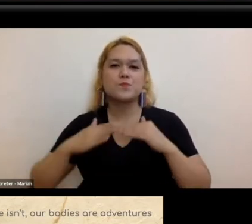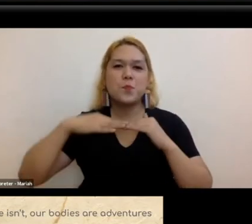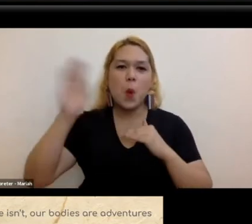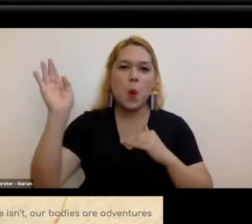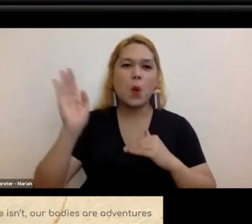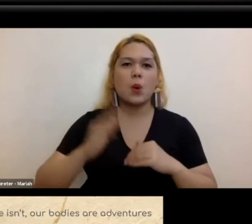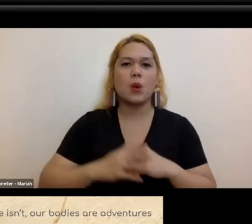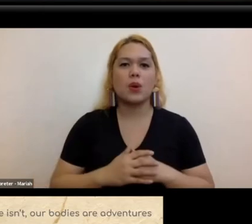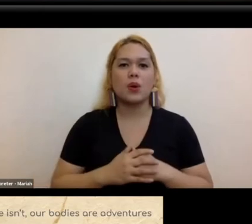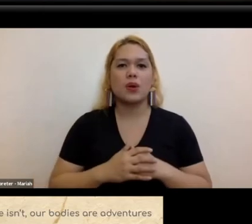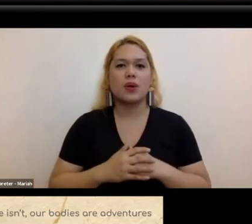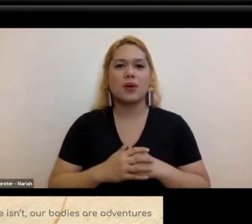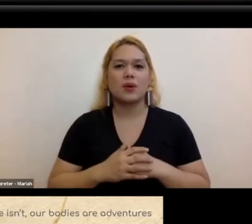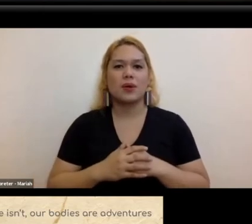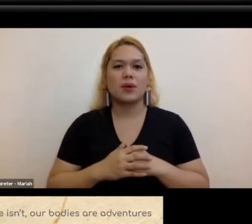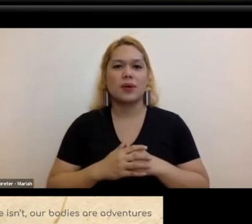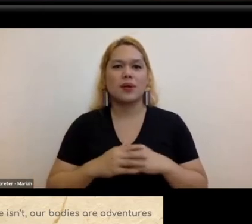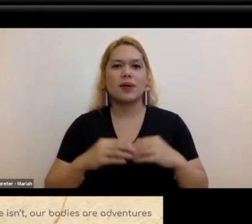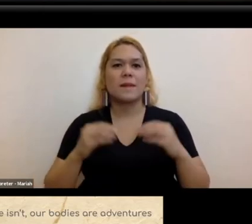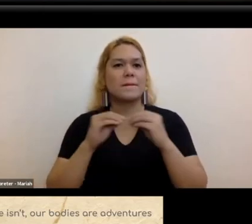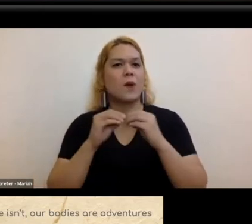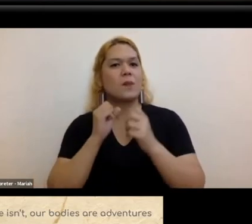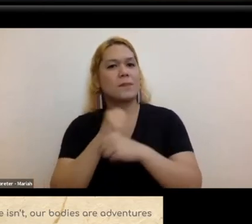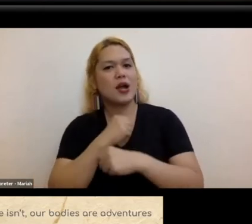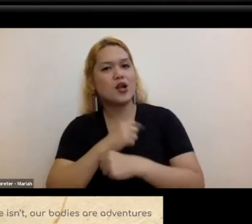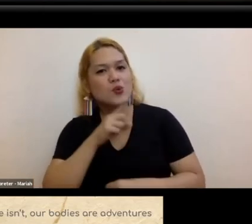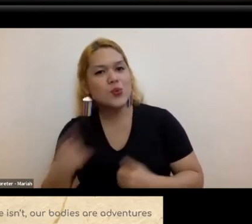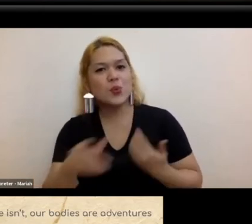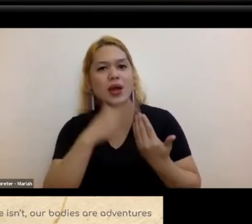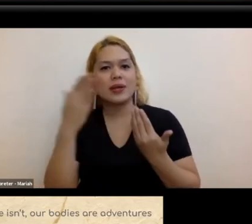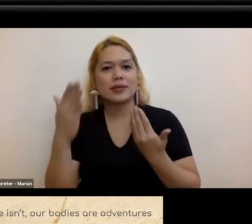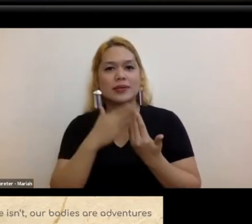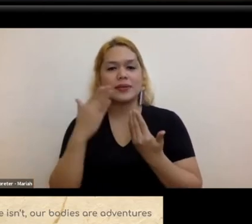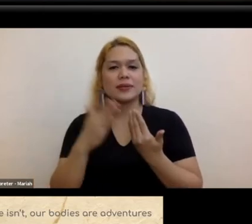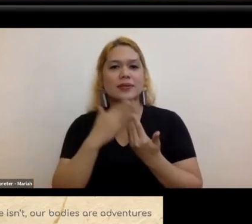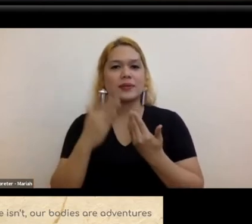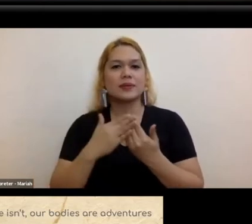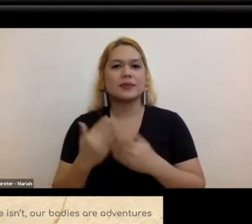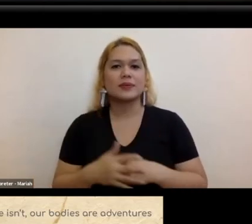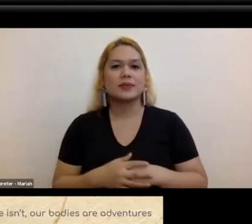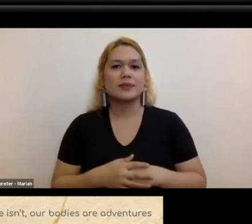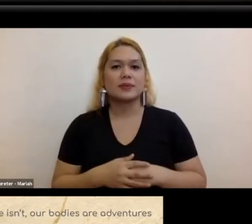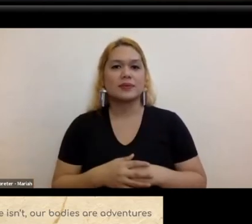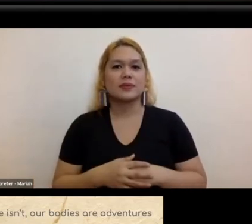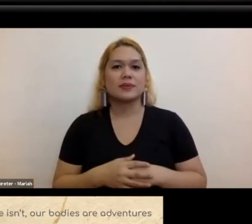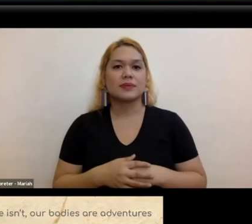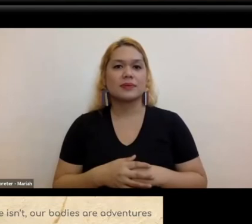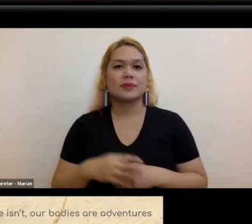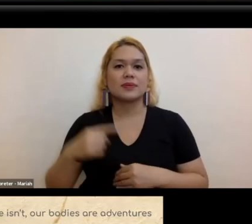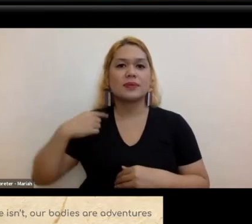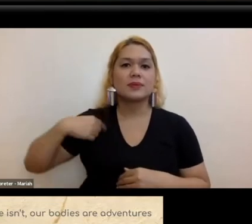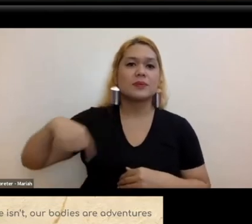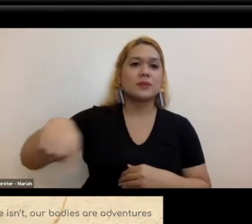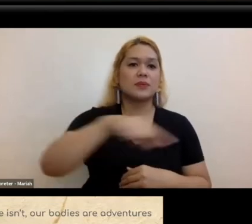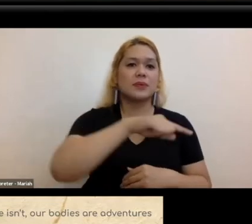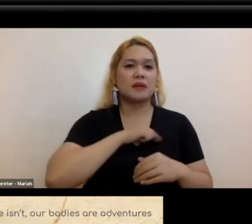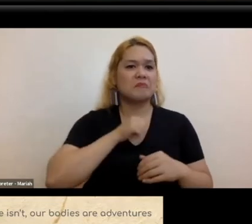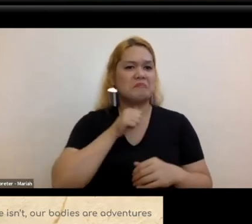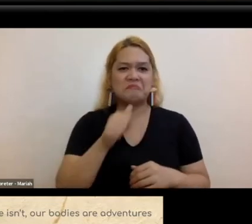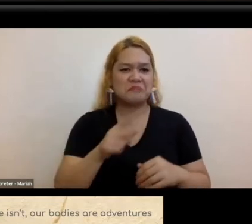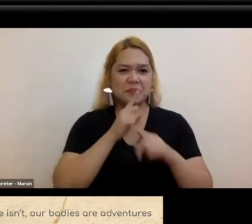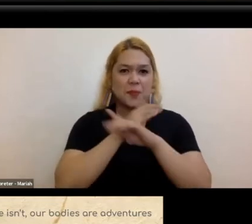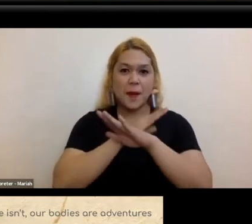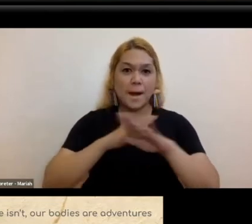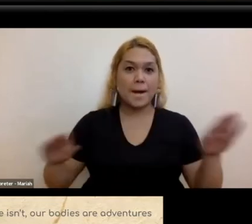easy. To us, unquiet, except during tragedies, we hope he hasn't